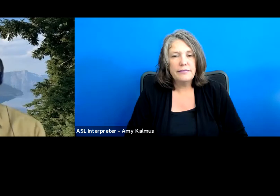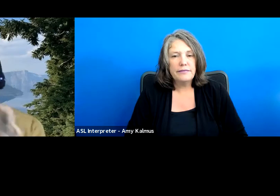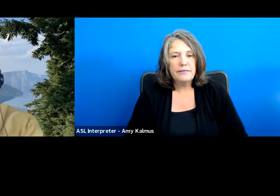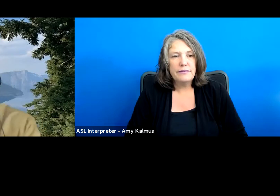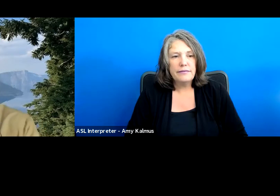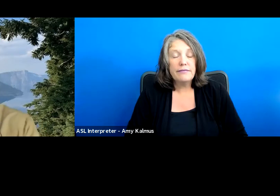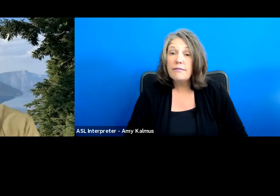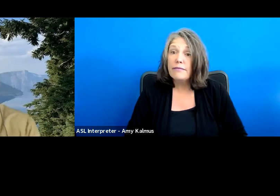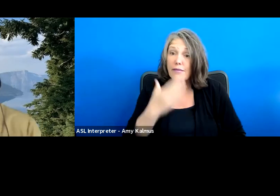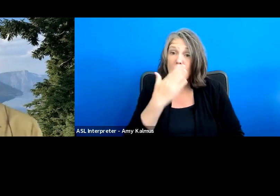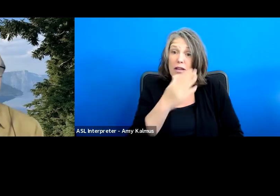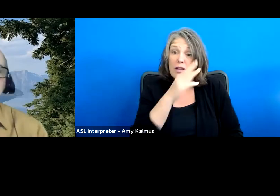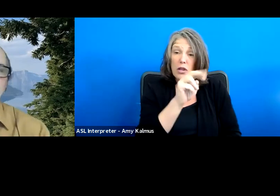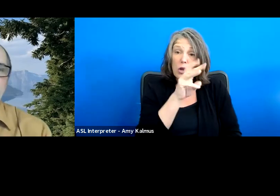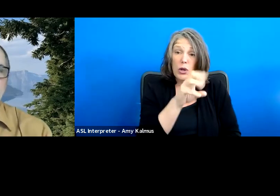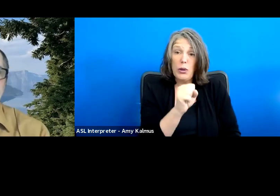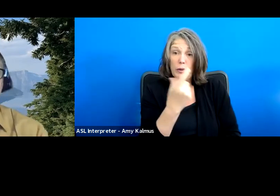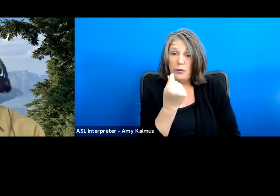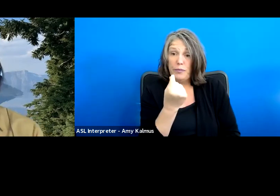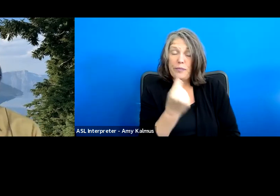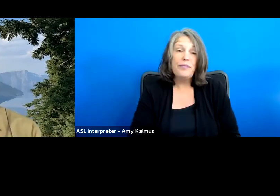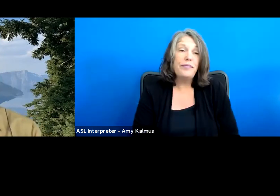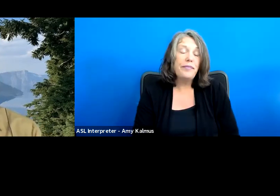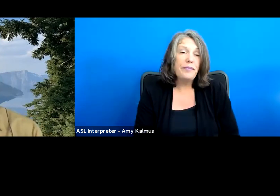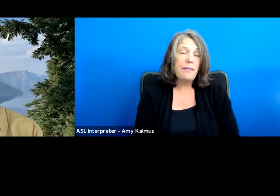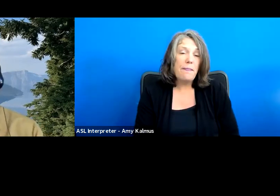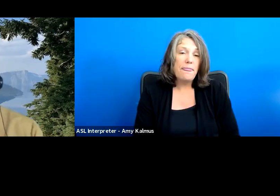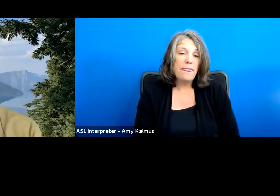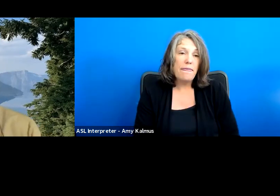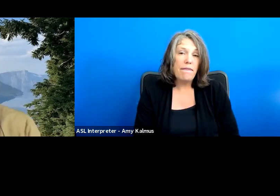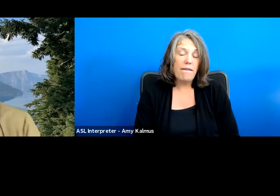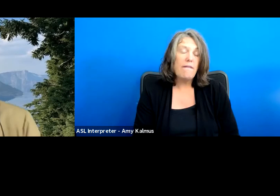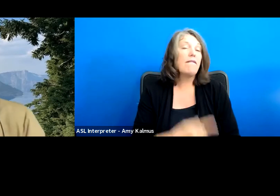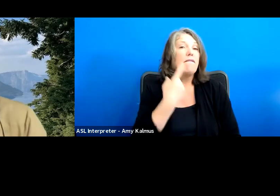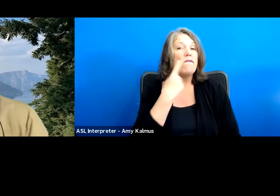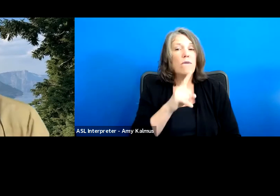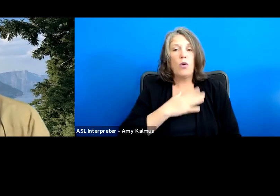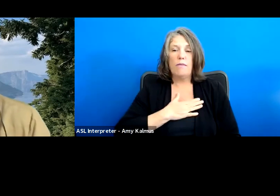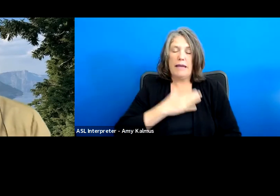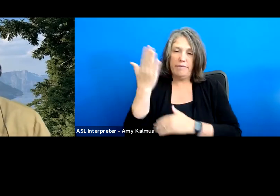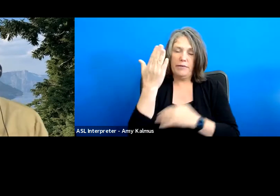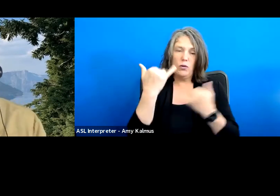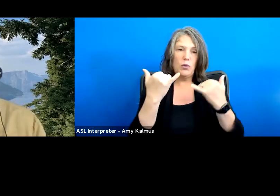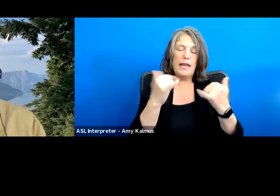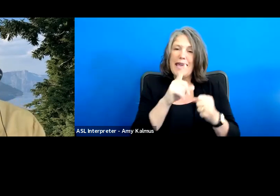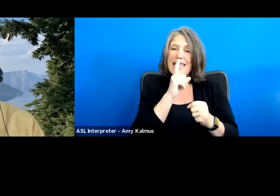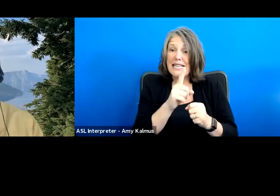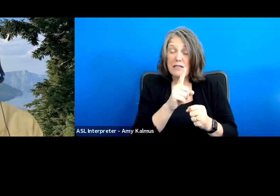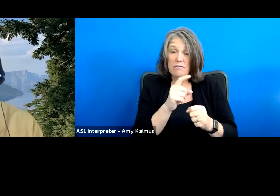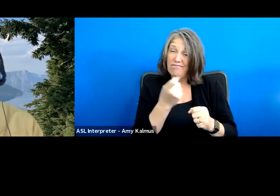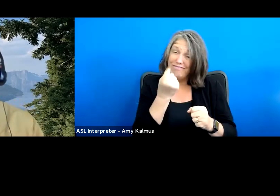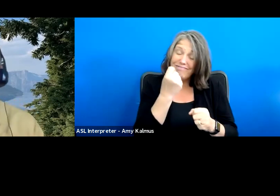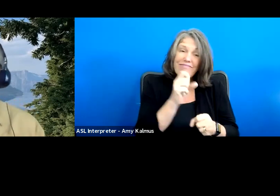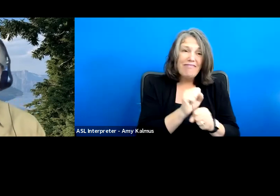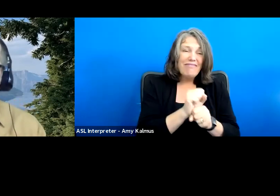So the good news side of what I'm here to share today is, just as the work has gone in